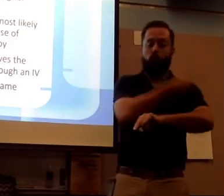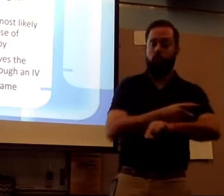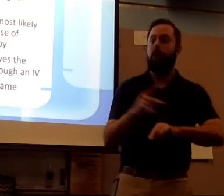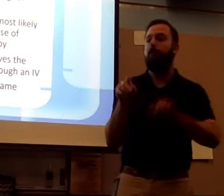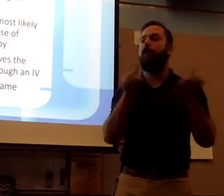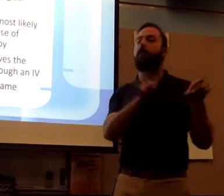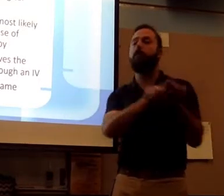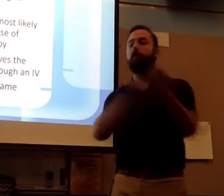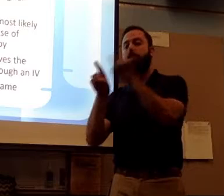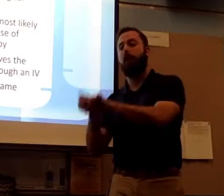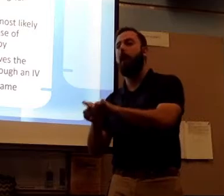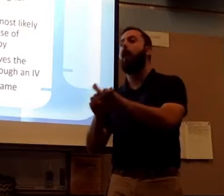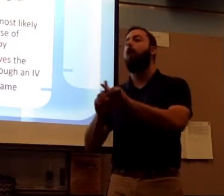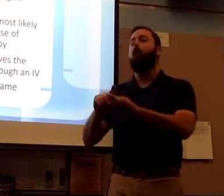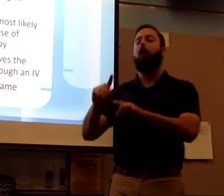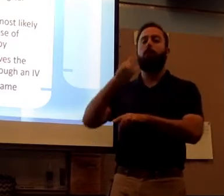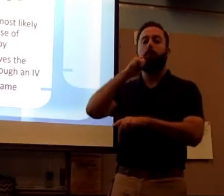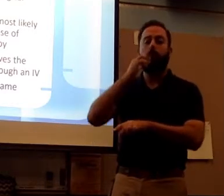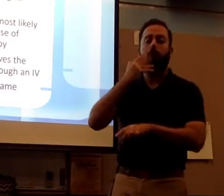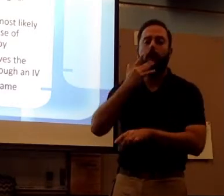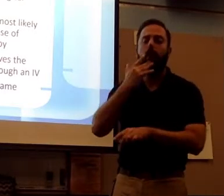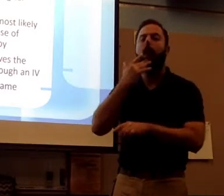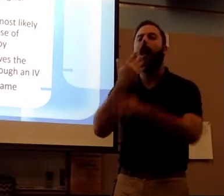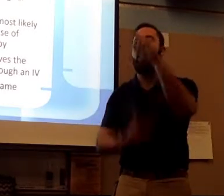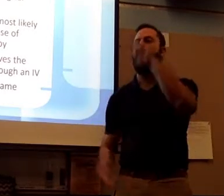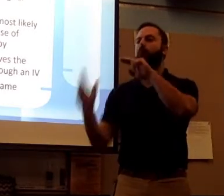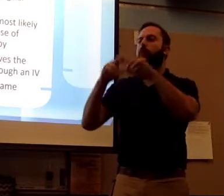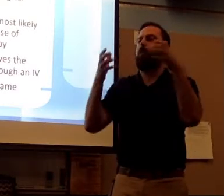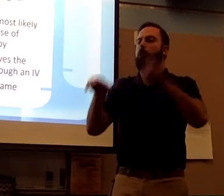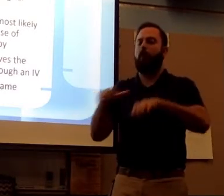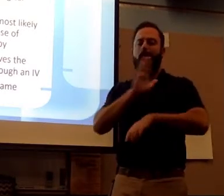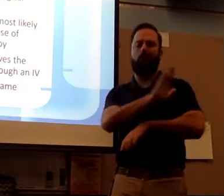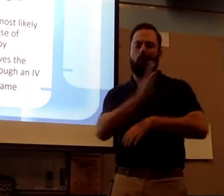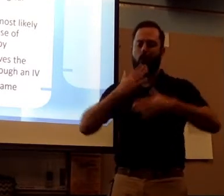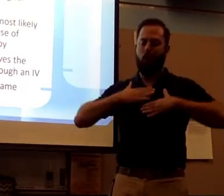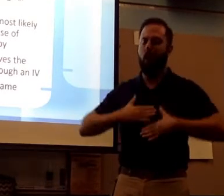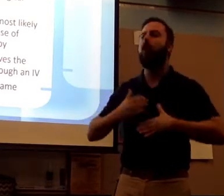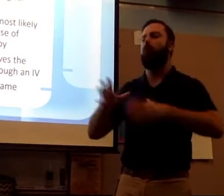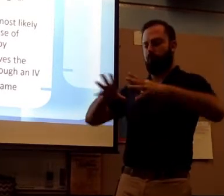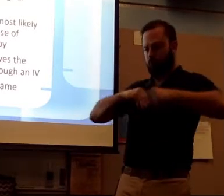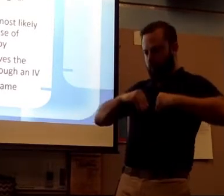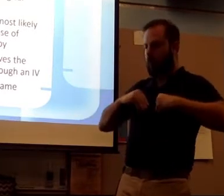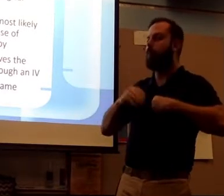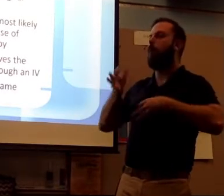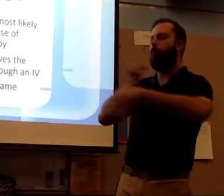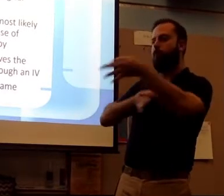like being accepted into the body, a better chance of a match, like as close as you can get.